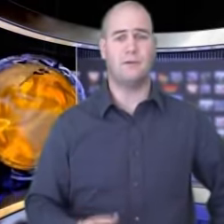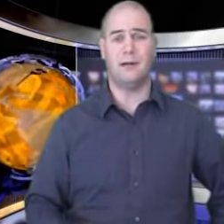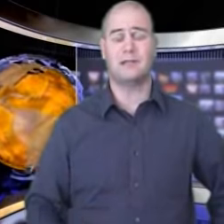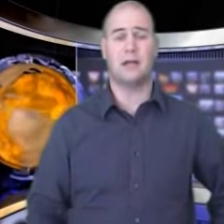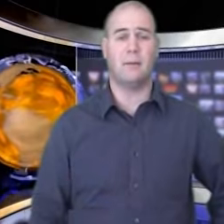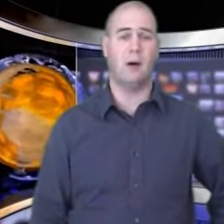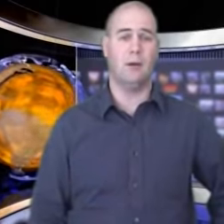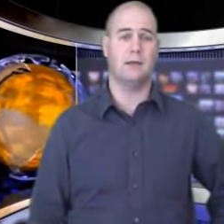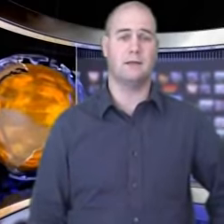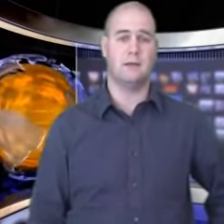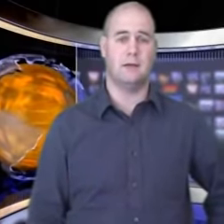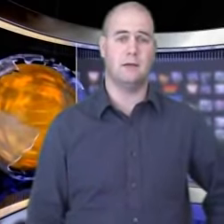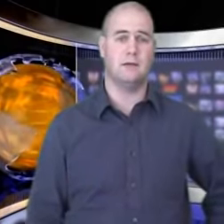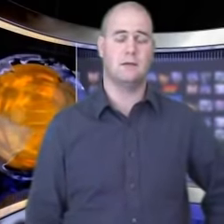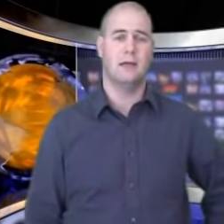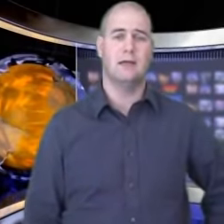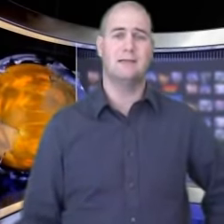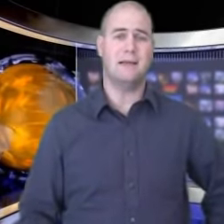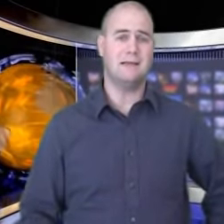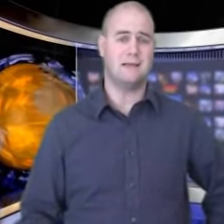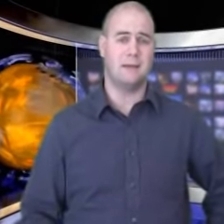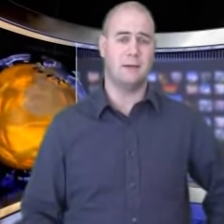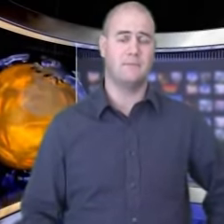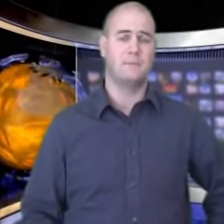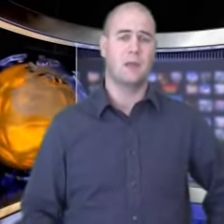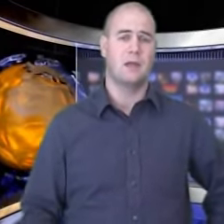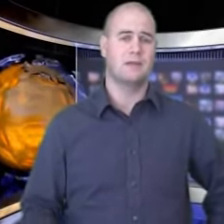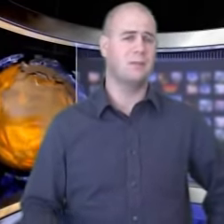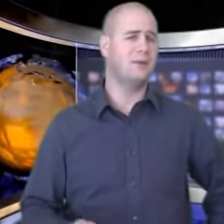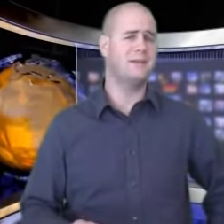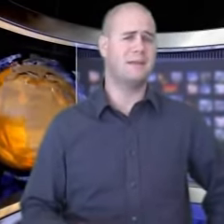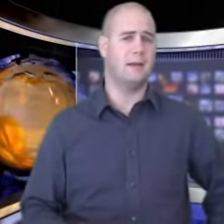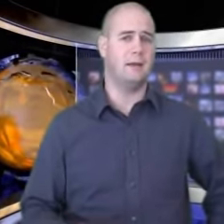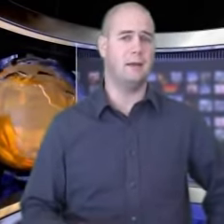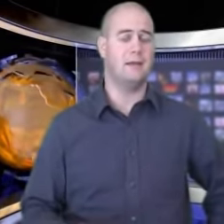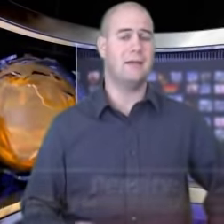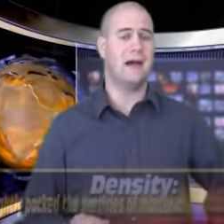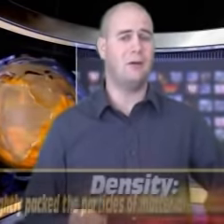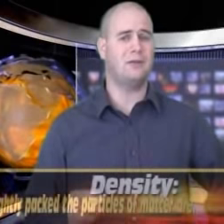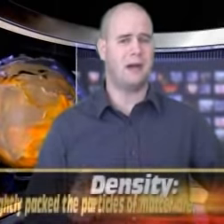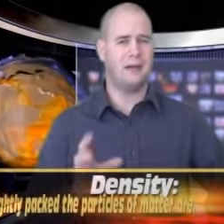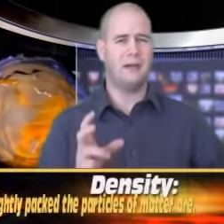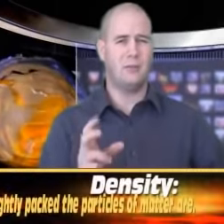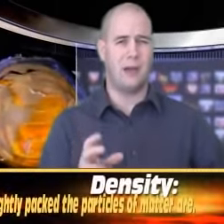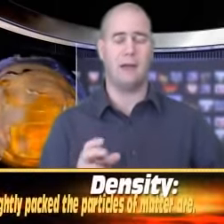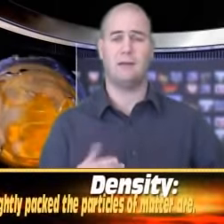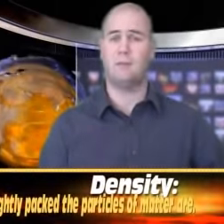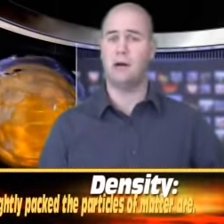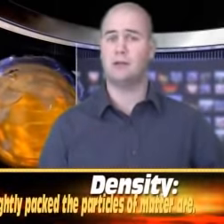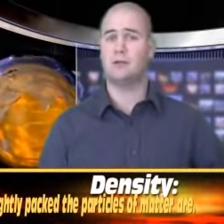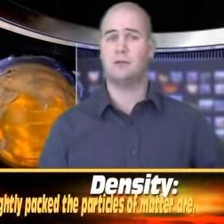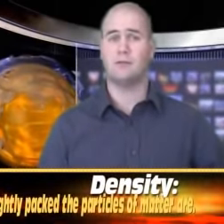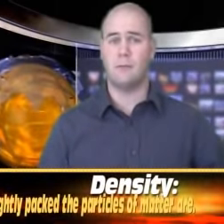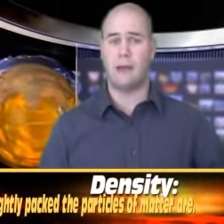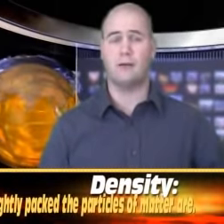let's talk about what density is. Density, simply stated, is how tightly packed the molecules of matter